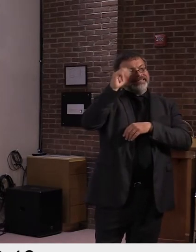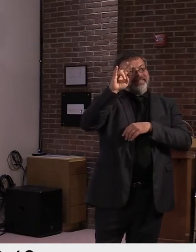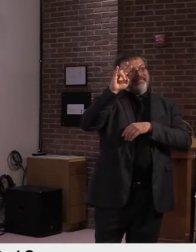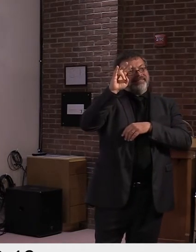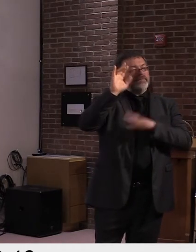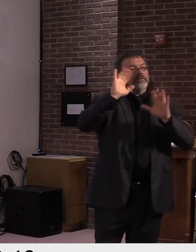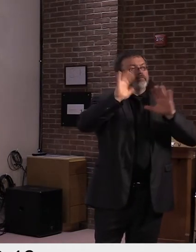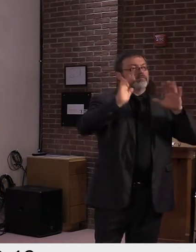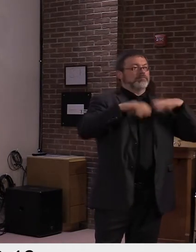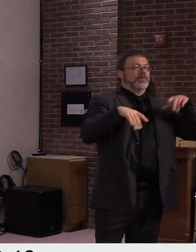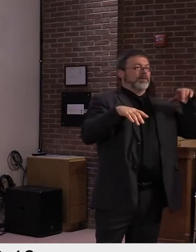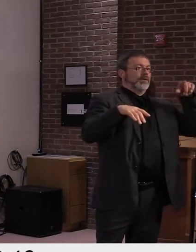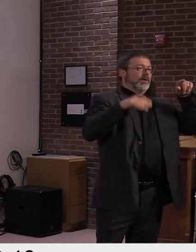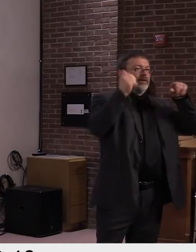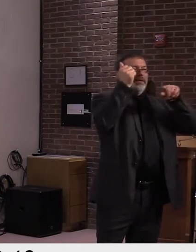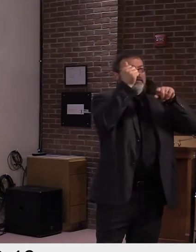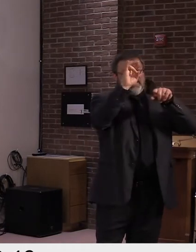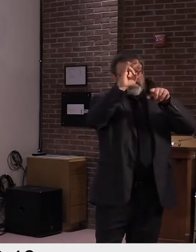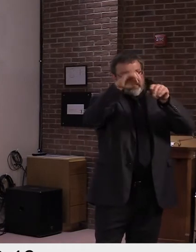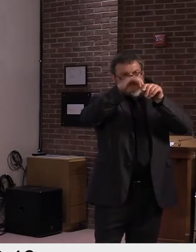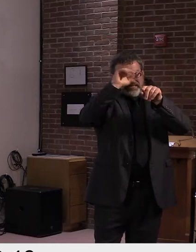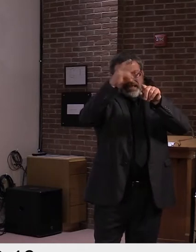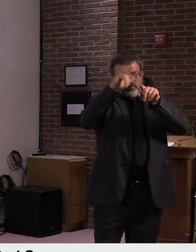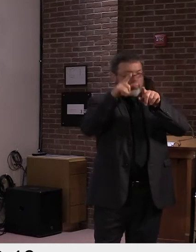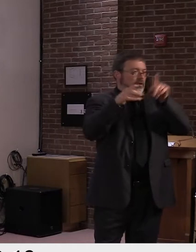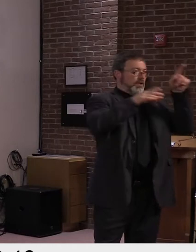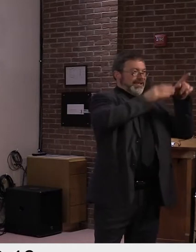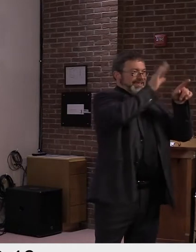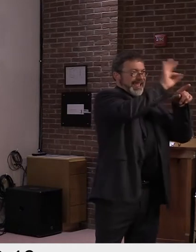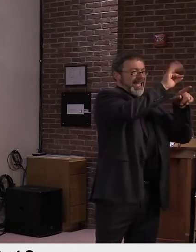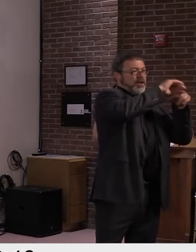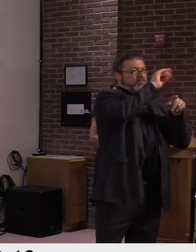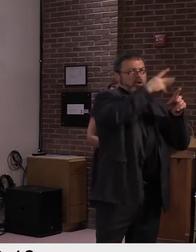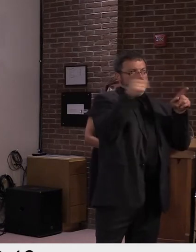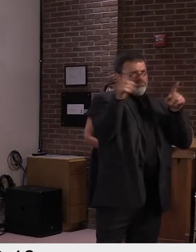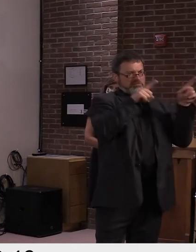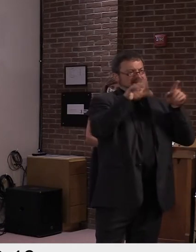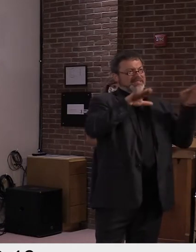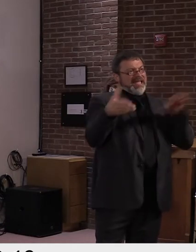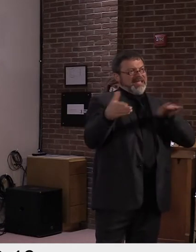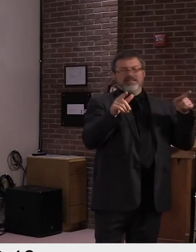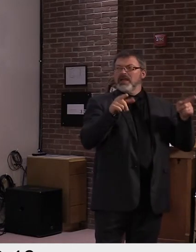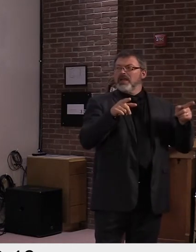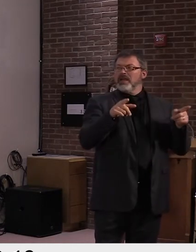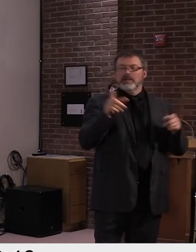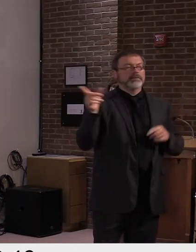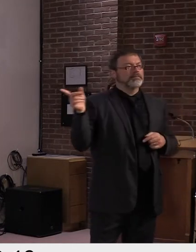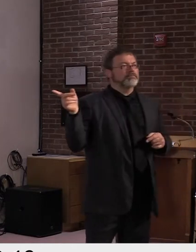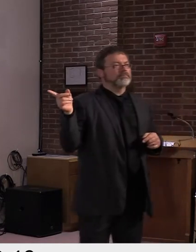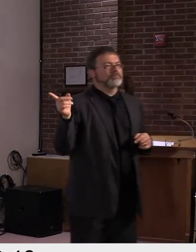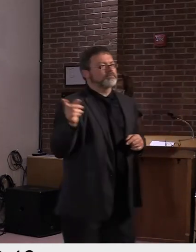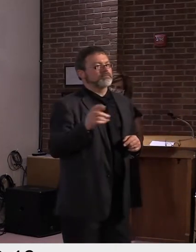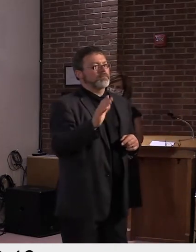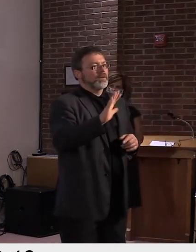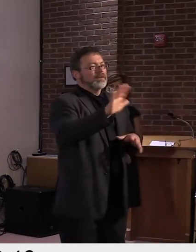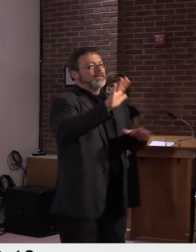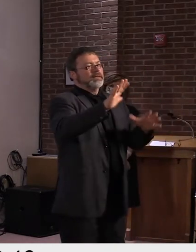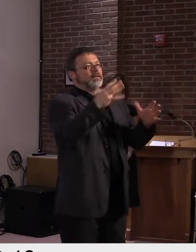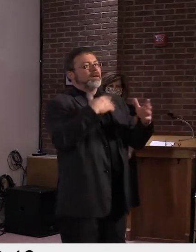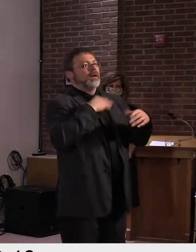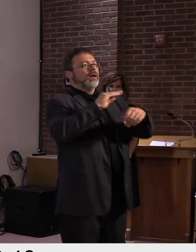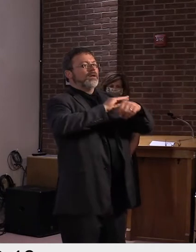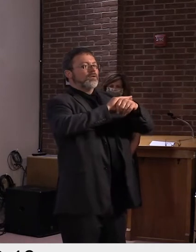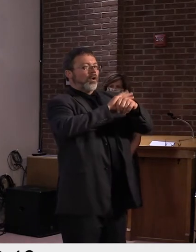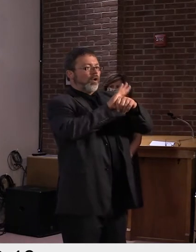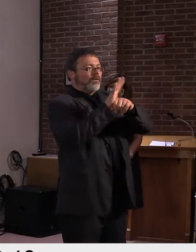with COVID in early to mid-March, and then things began to accelerate later in March and